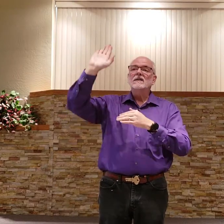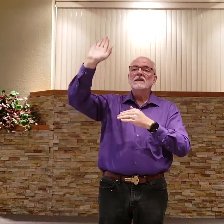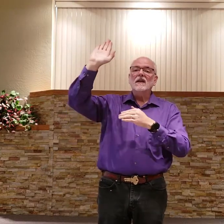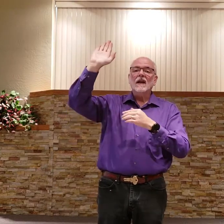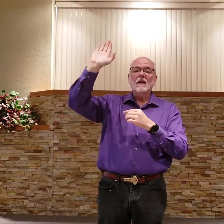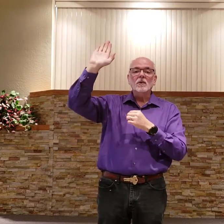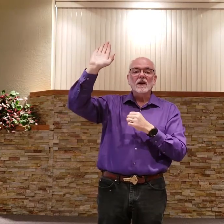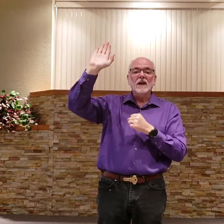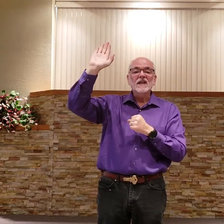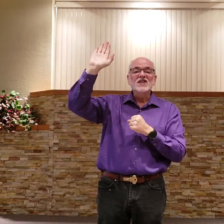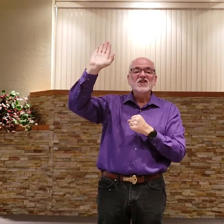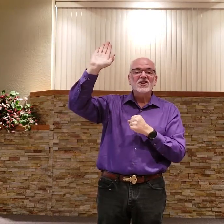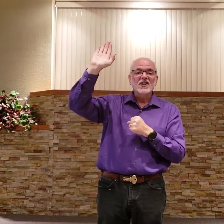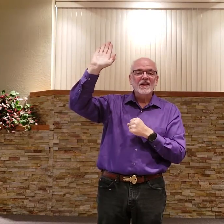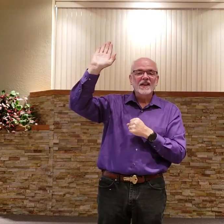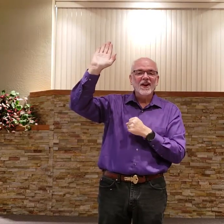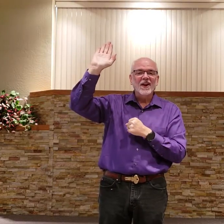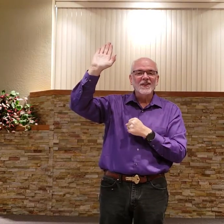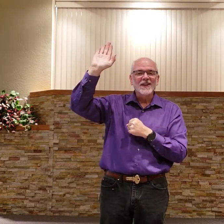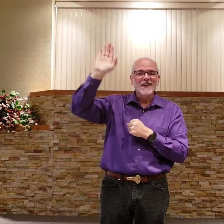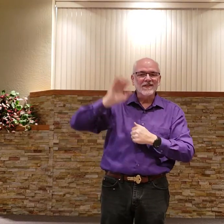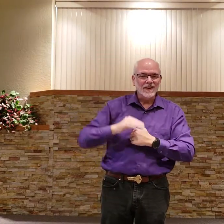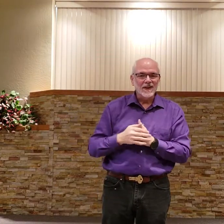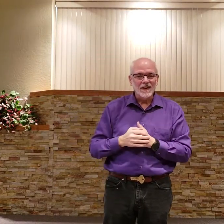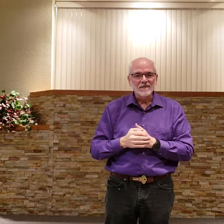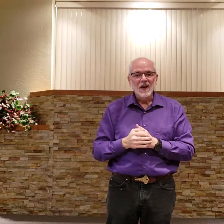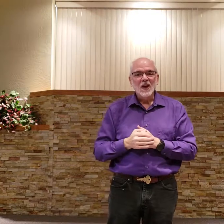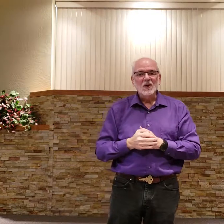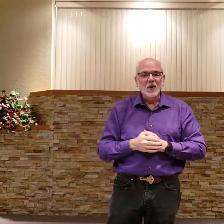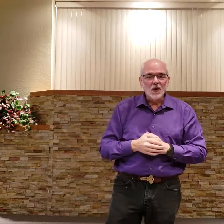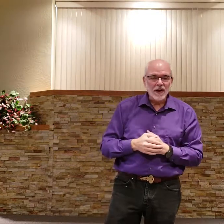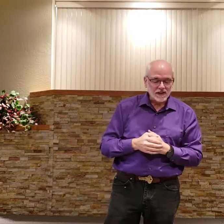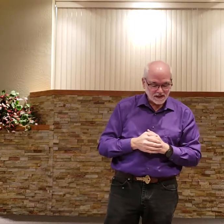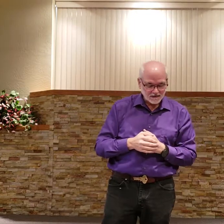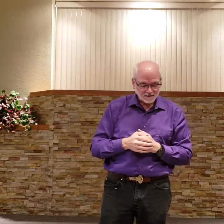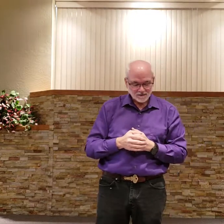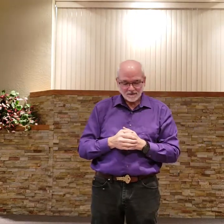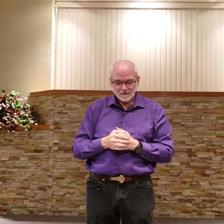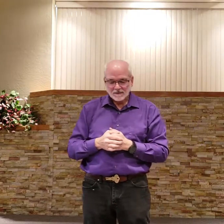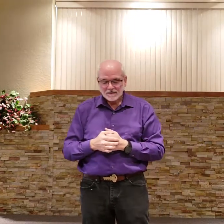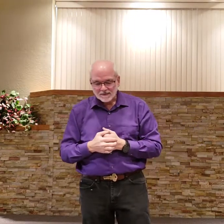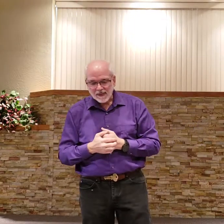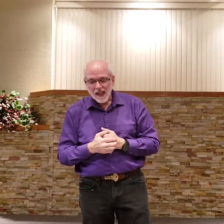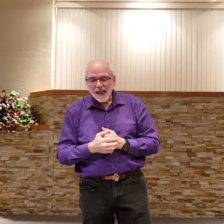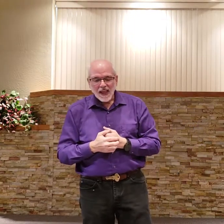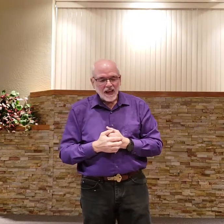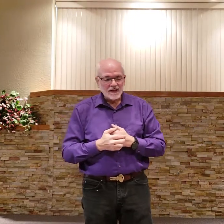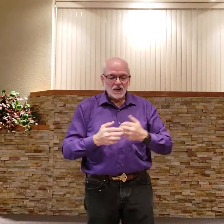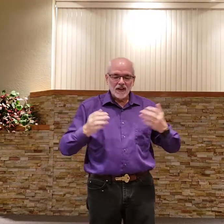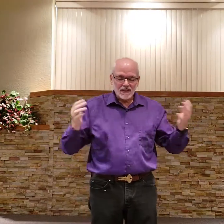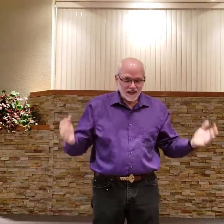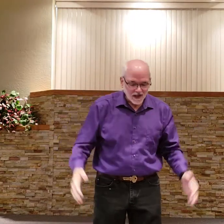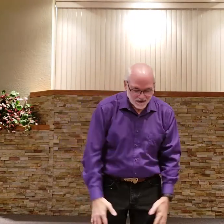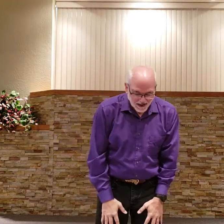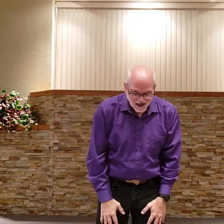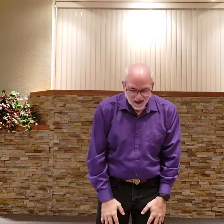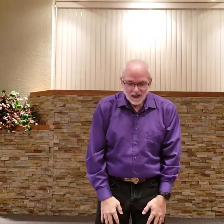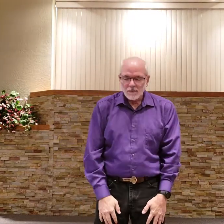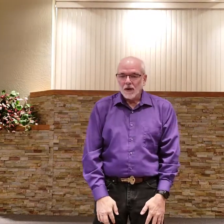Zion's, and I put a is on the end of it there. Glorious. And the same sign has come up